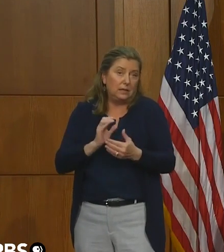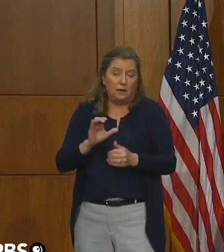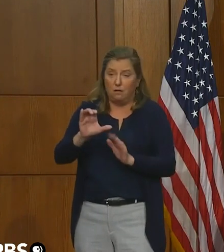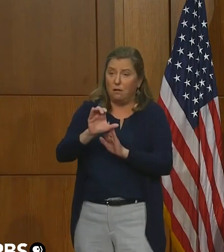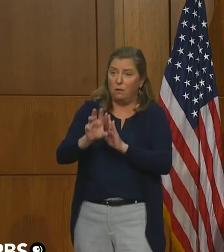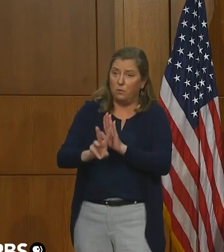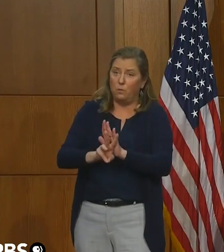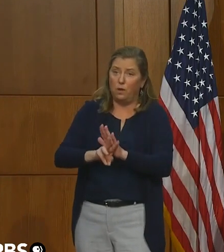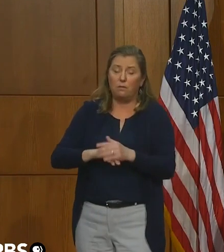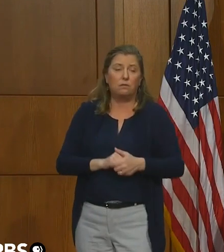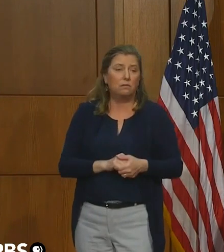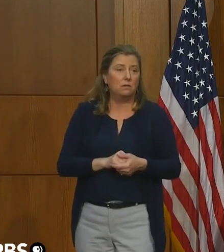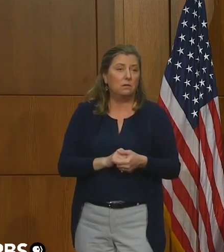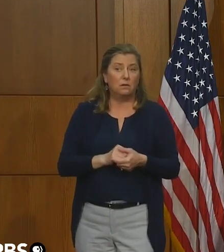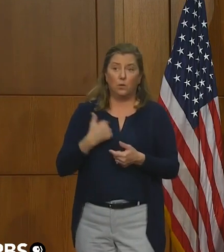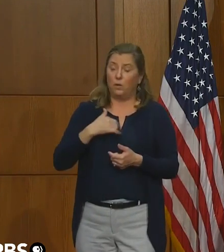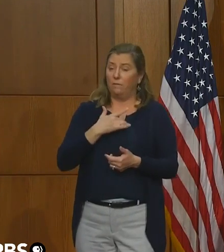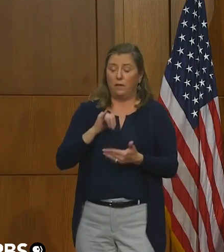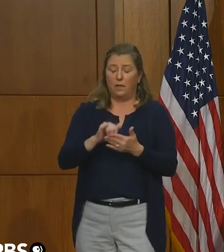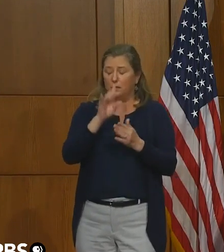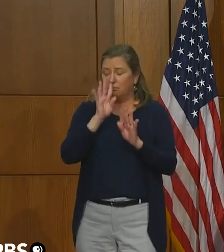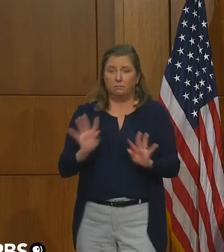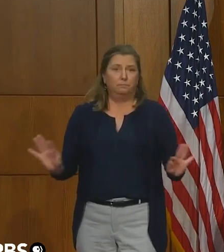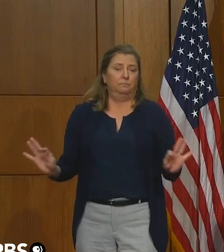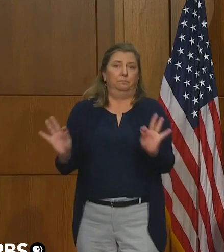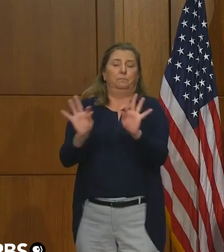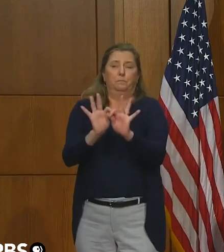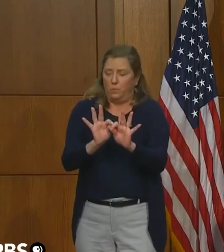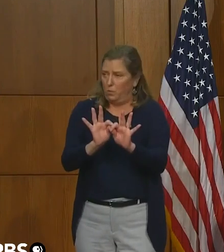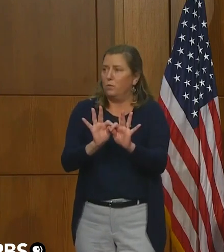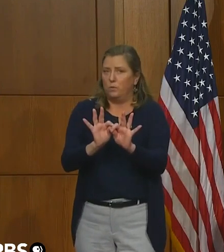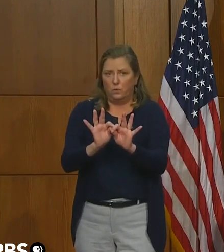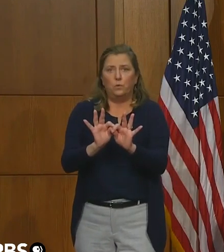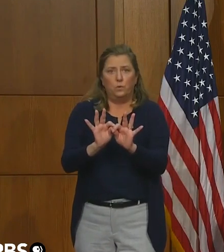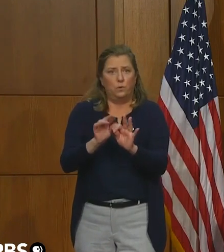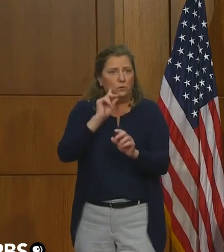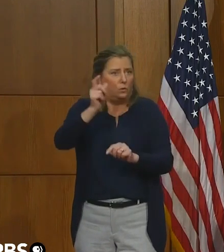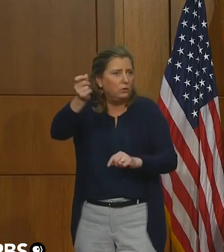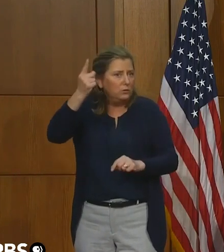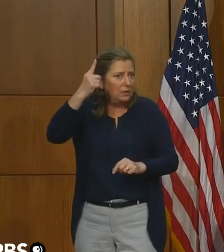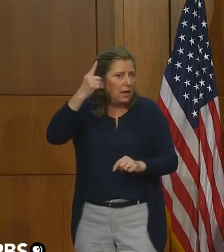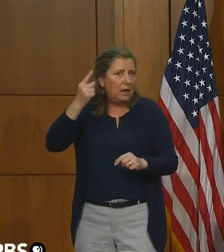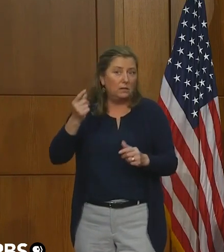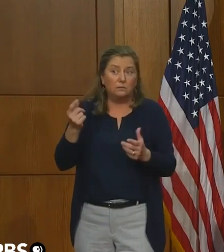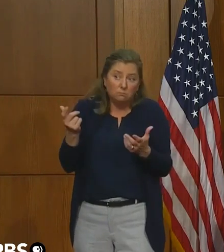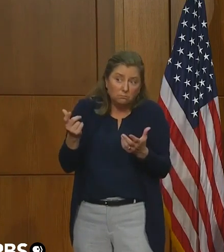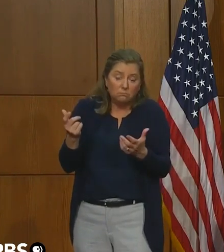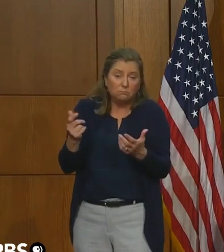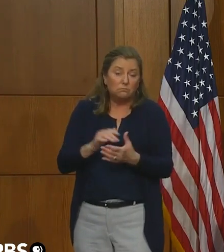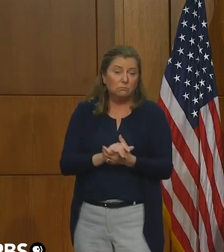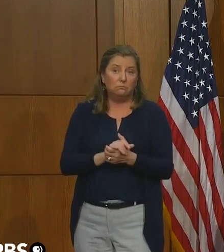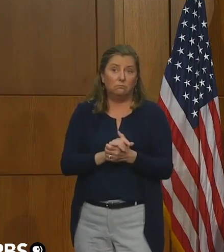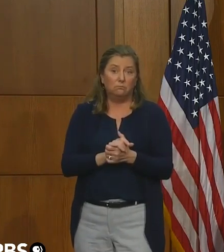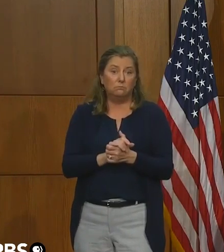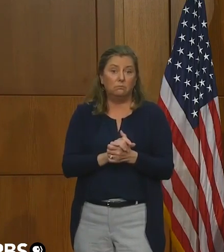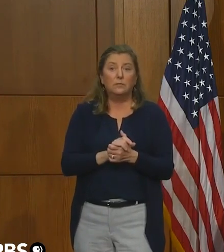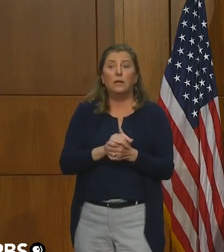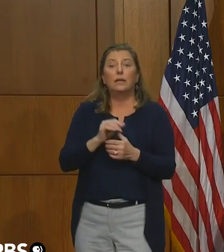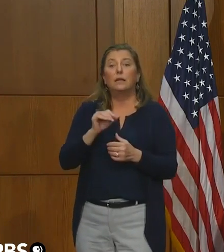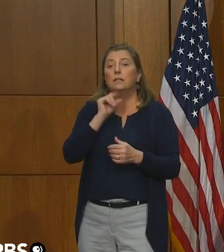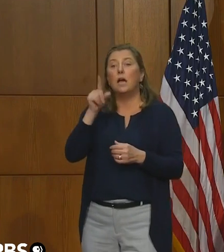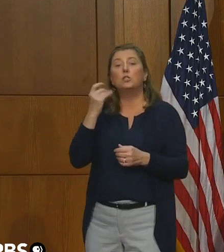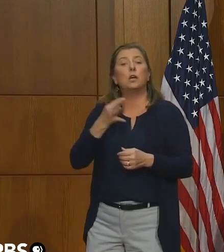Commonwealth. We consider that a very important thing to understand, and not just from an sort of